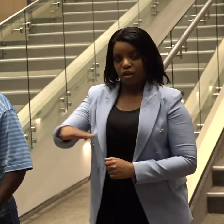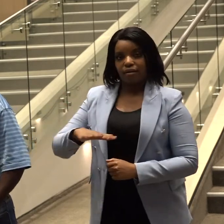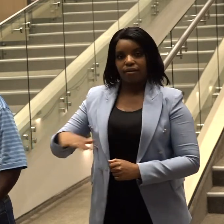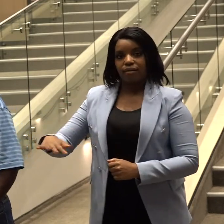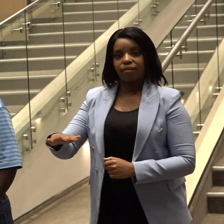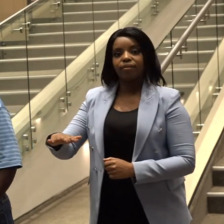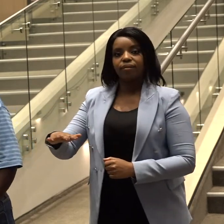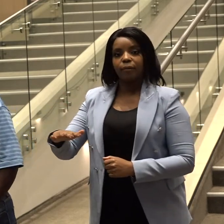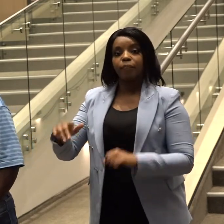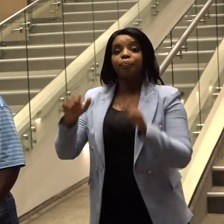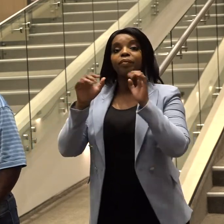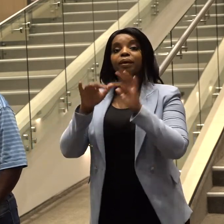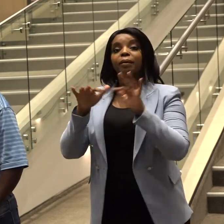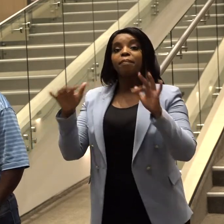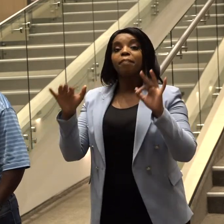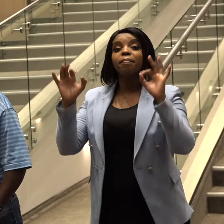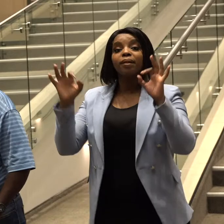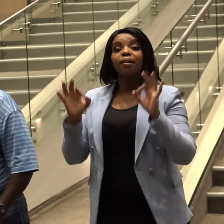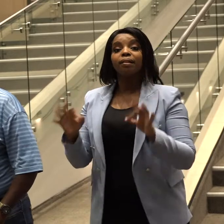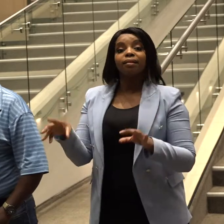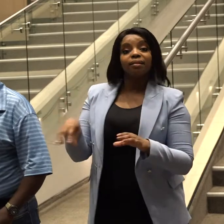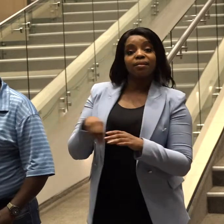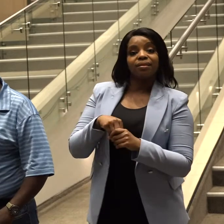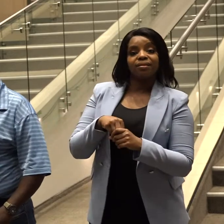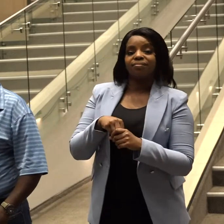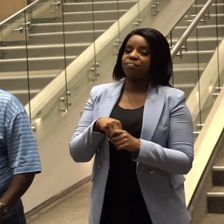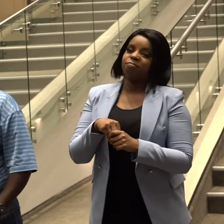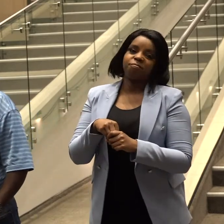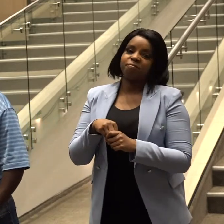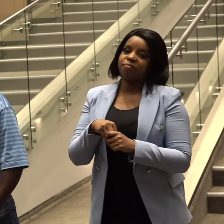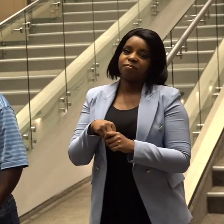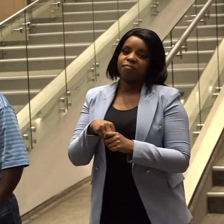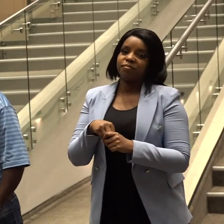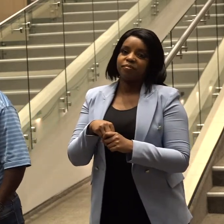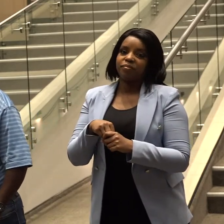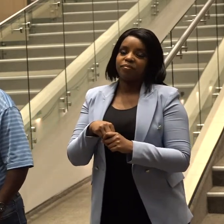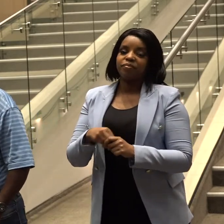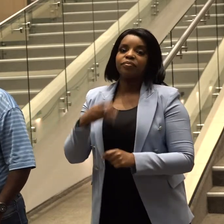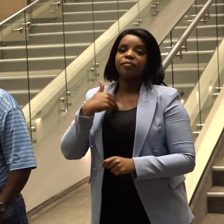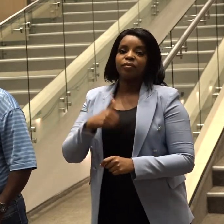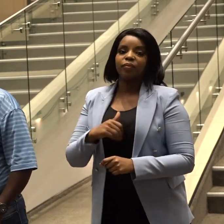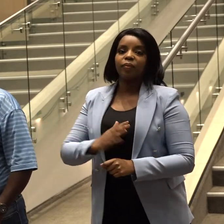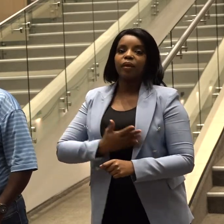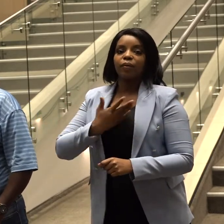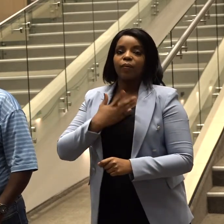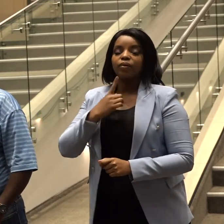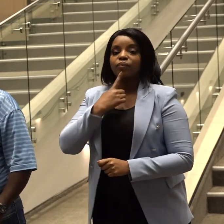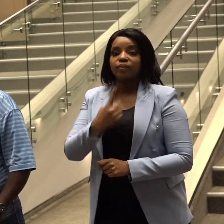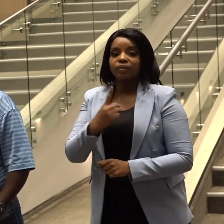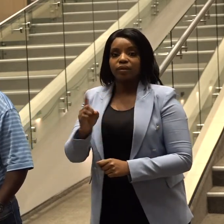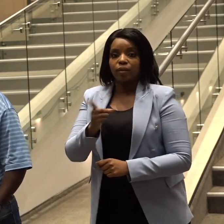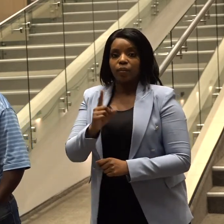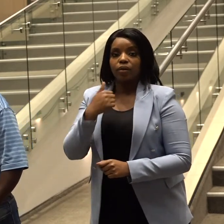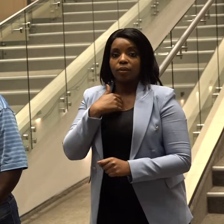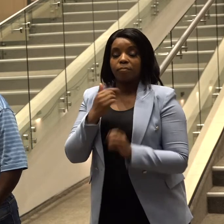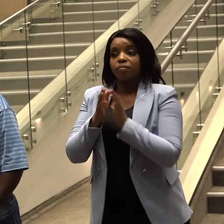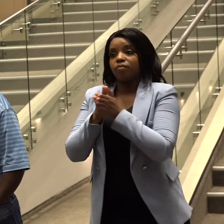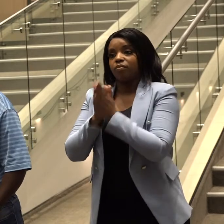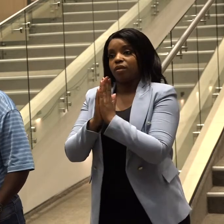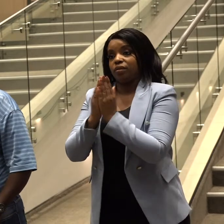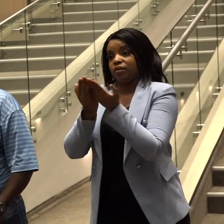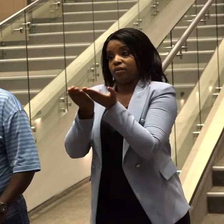people are not accommodated and secondly I want to start I want to ask our